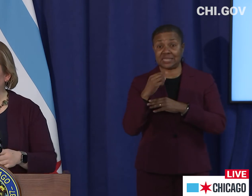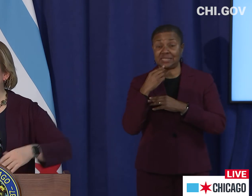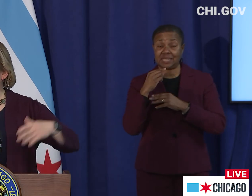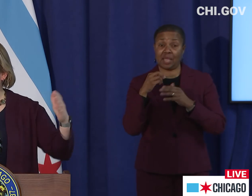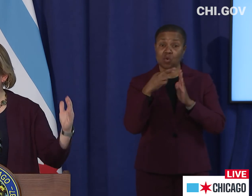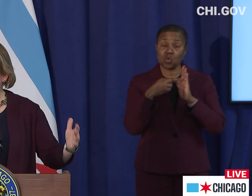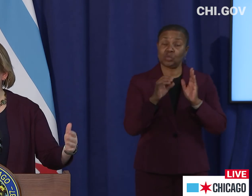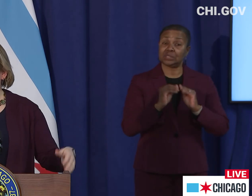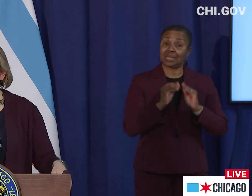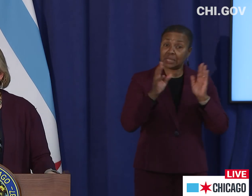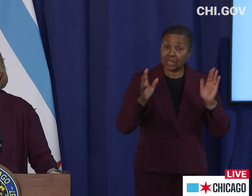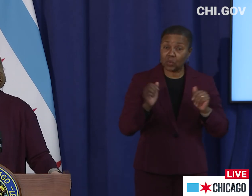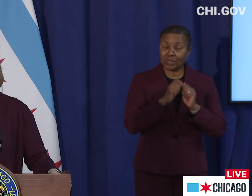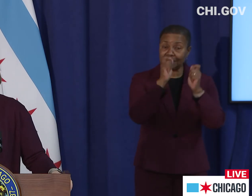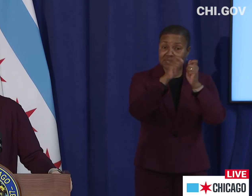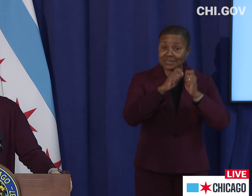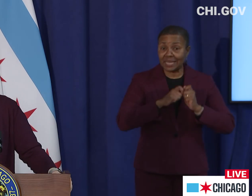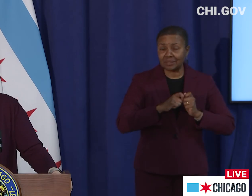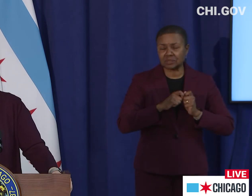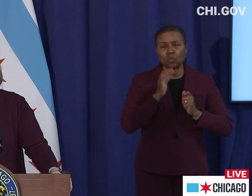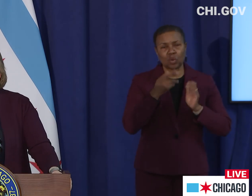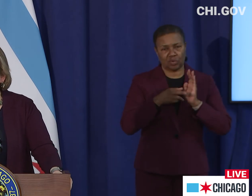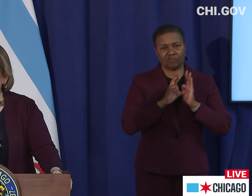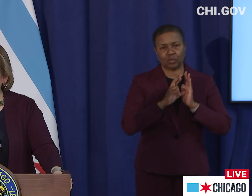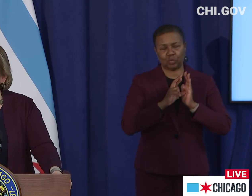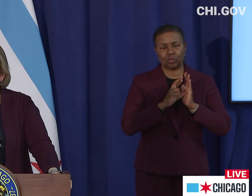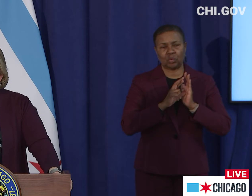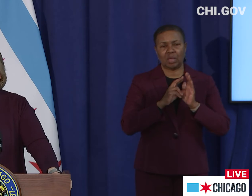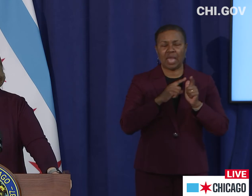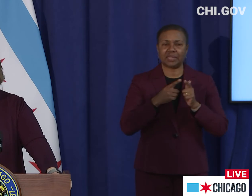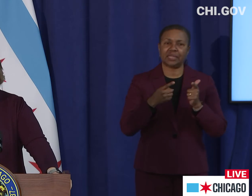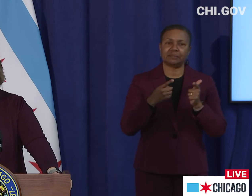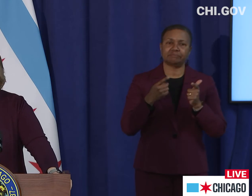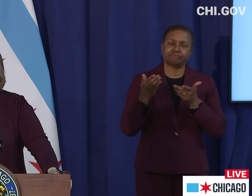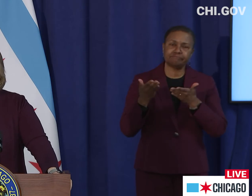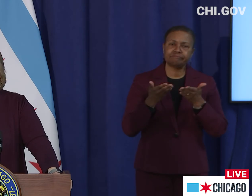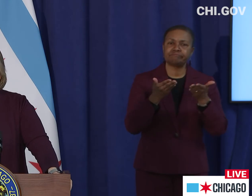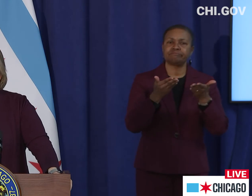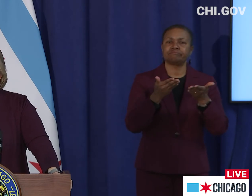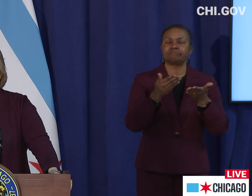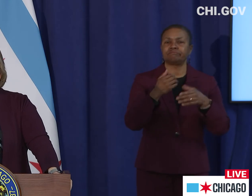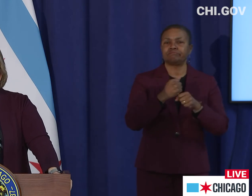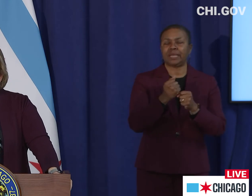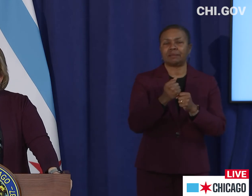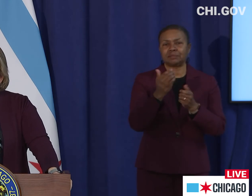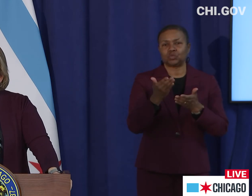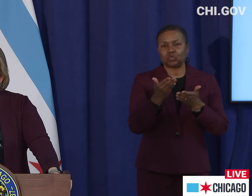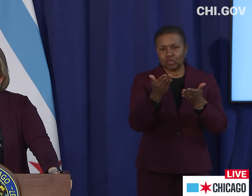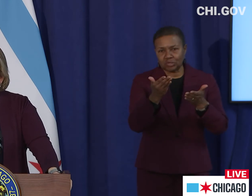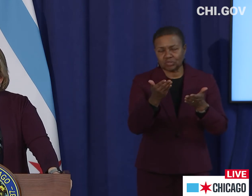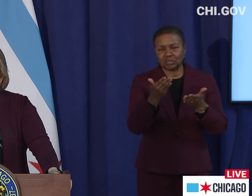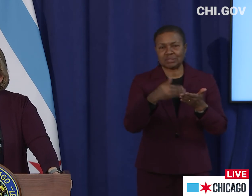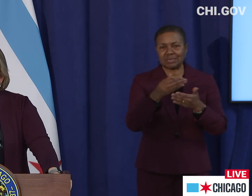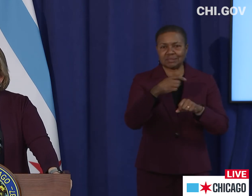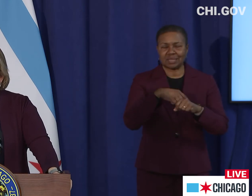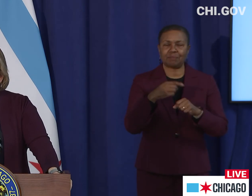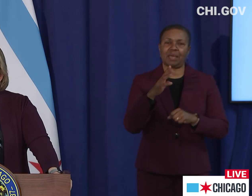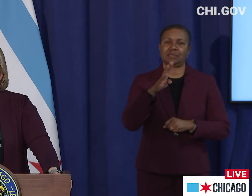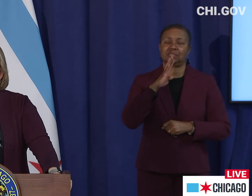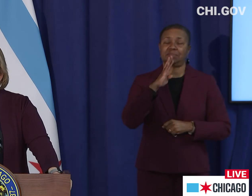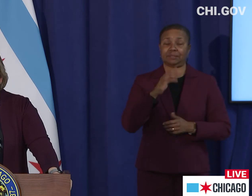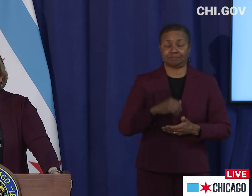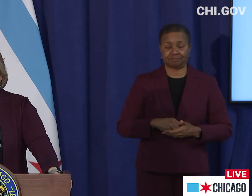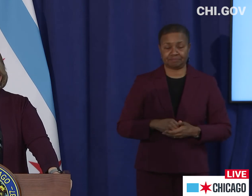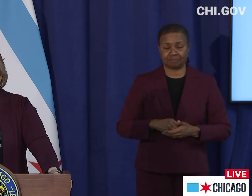that's clear about that with the details on it, we'll review that and then bring it in some detail the next time that I speak